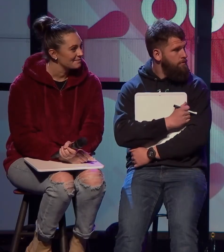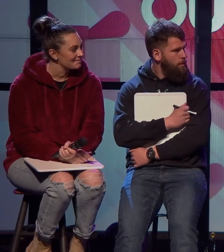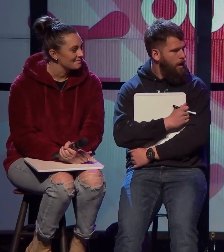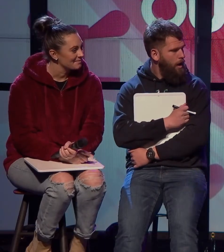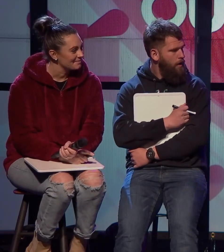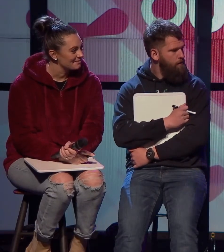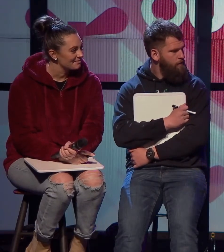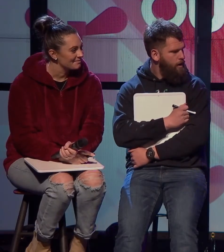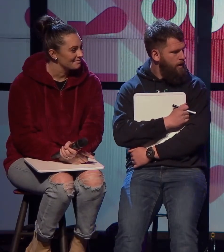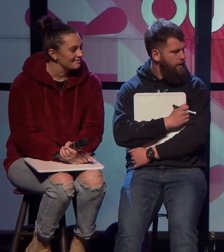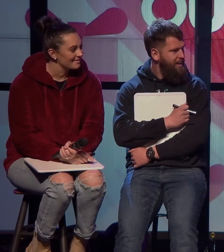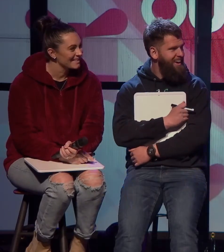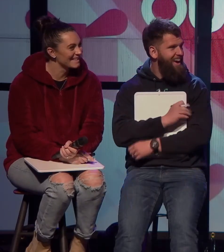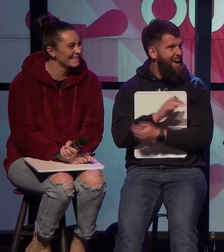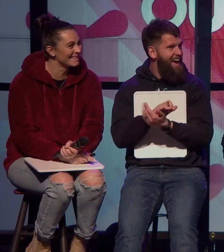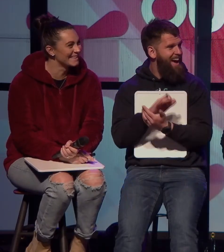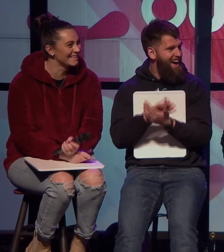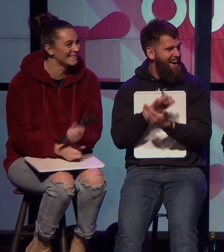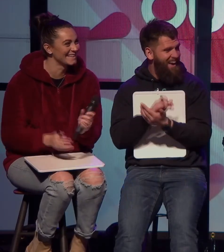Yeah.